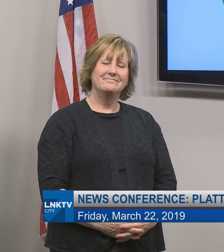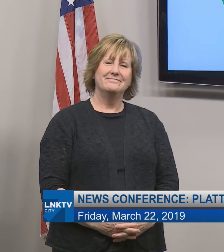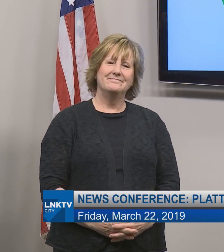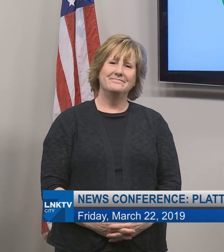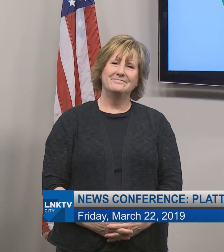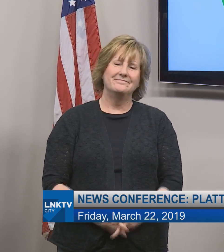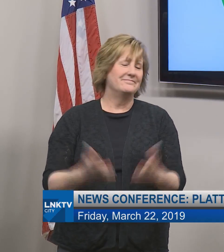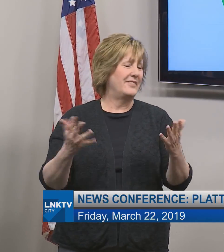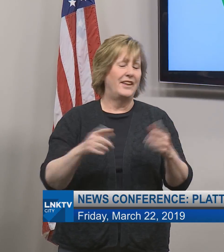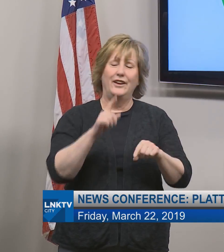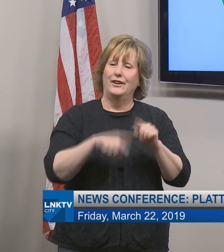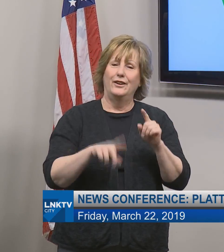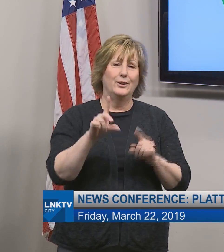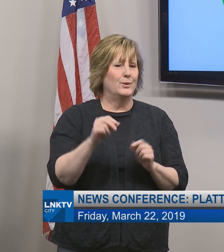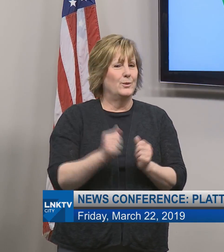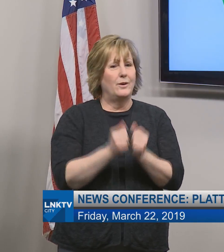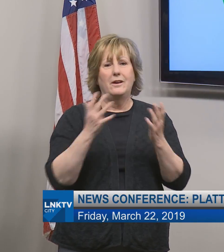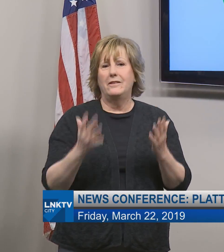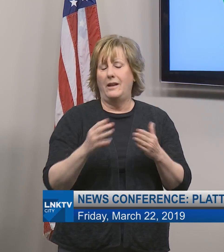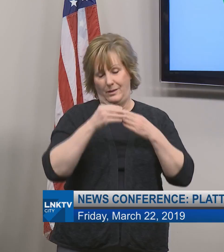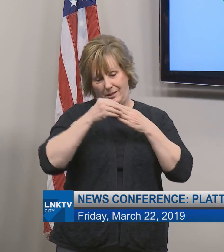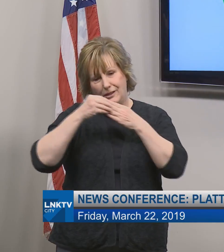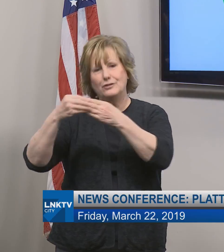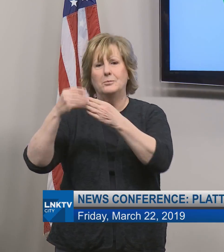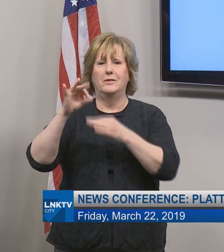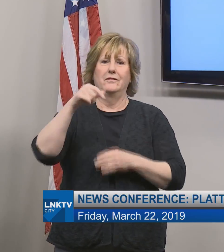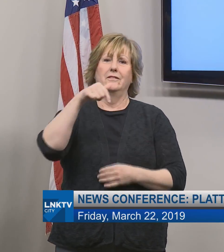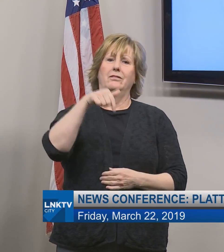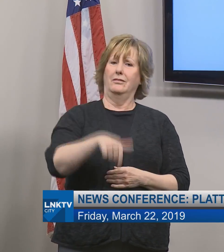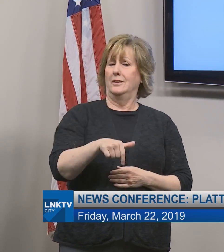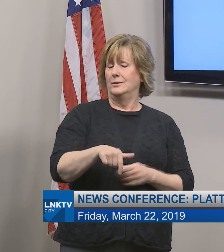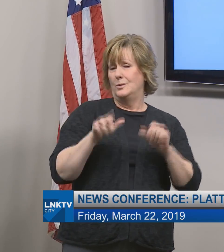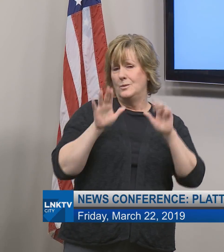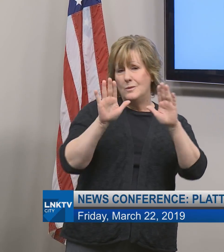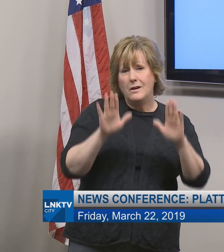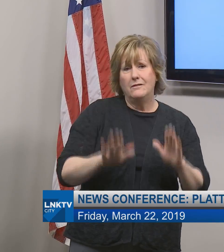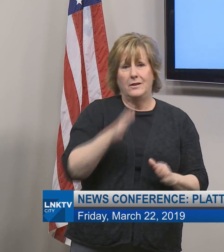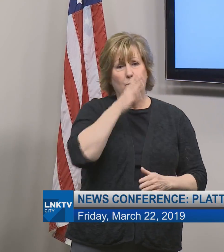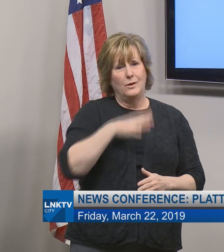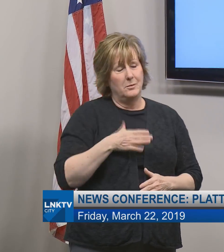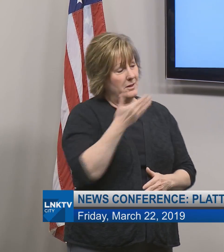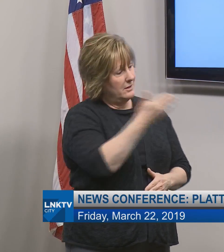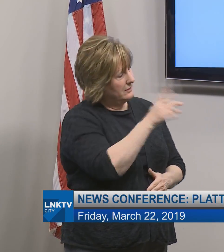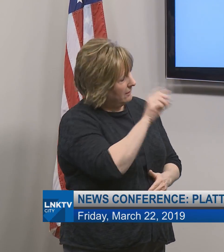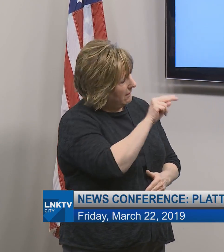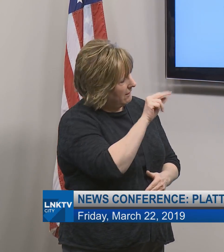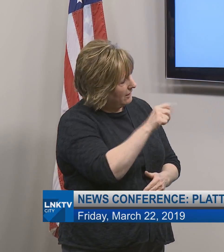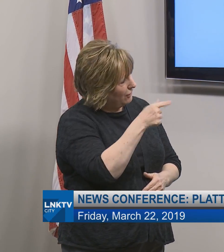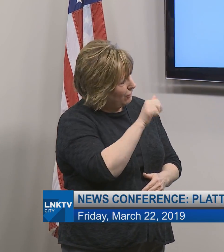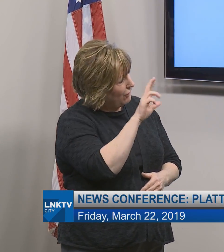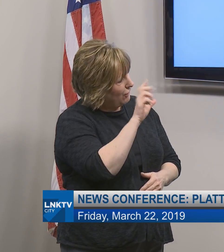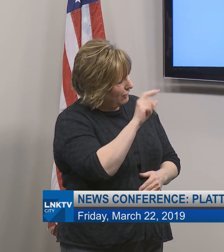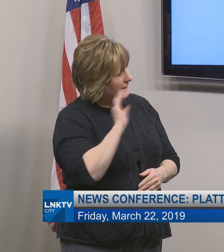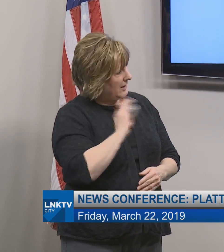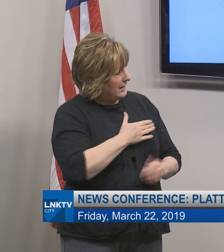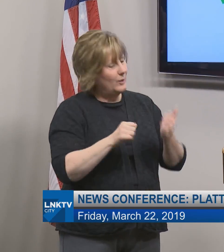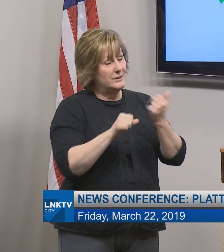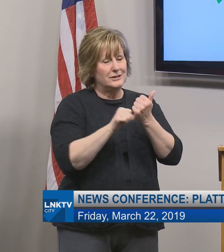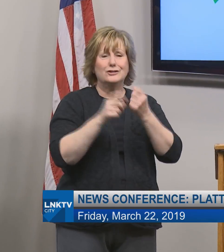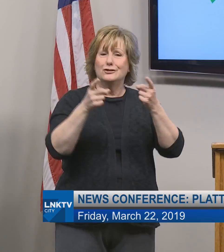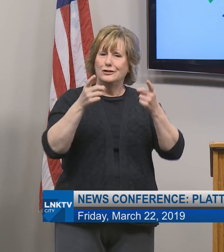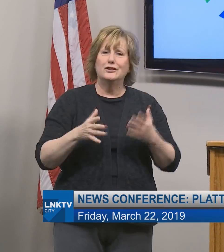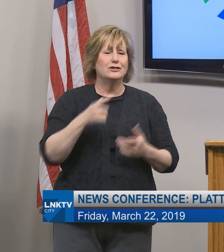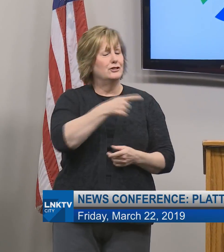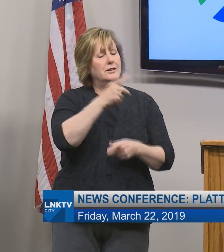You know, we couldn't have done this without the leadership of this wonderful lady, Donna Garden, our Assistant Director of Utilities.